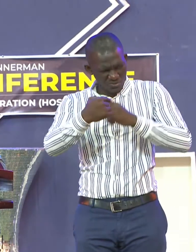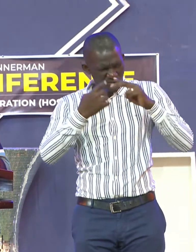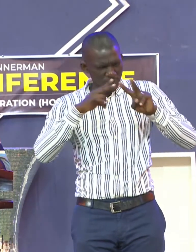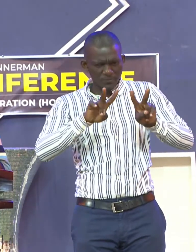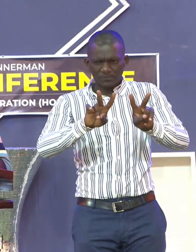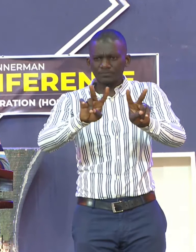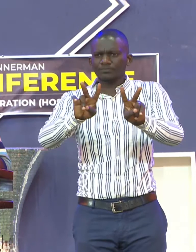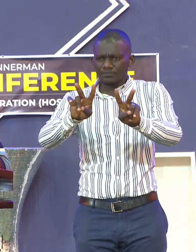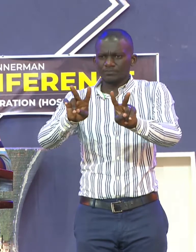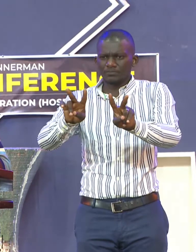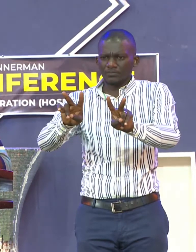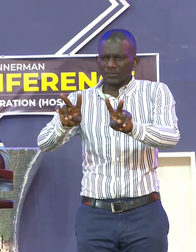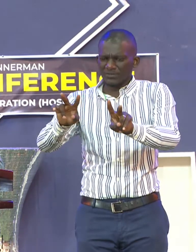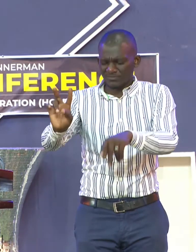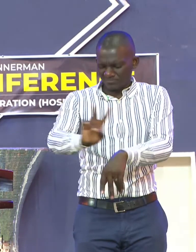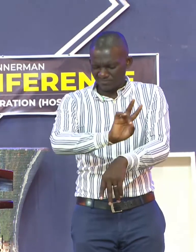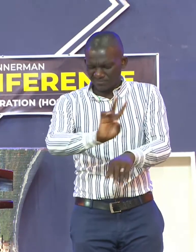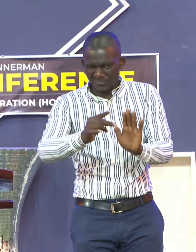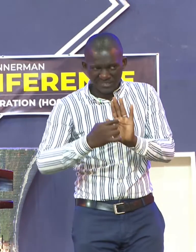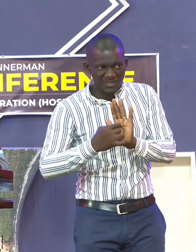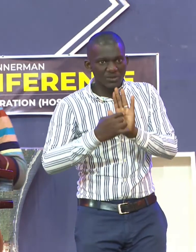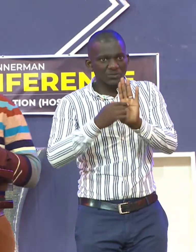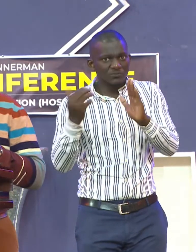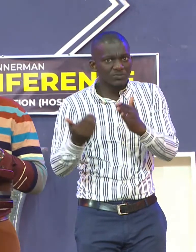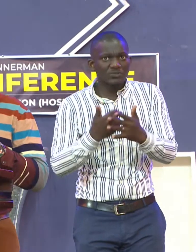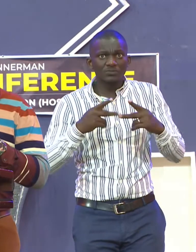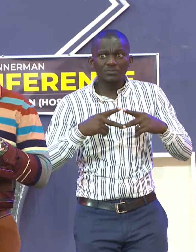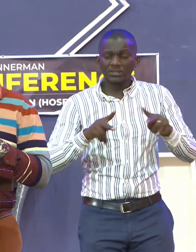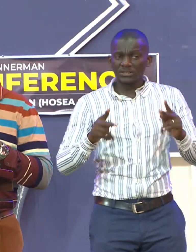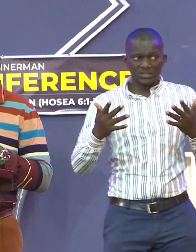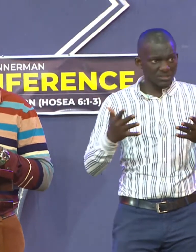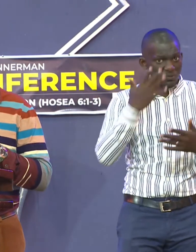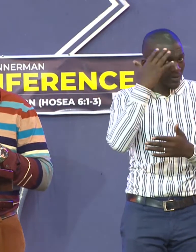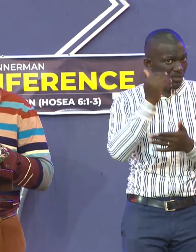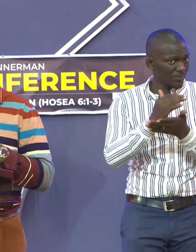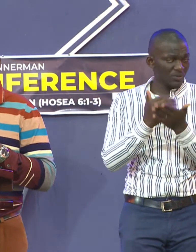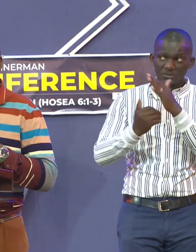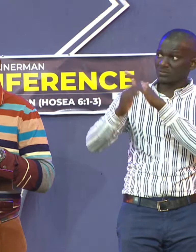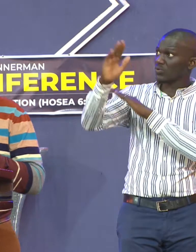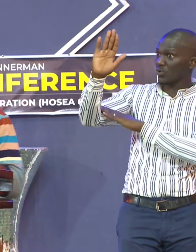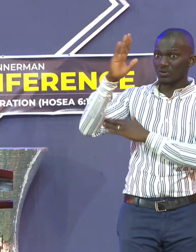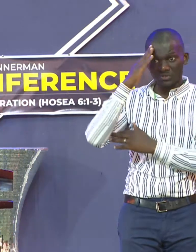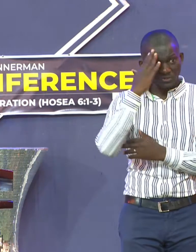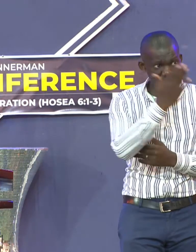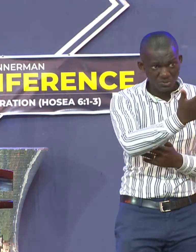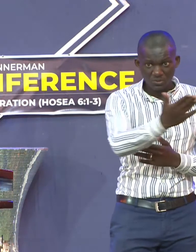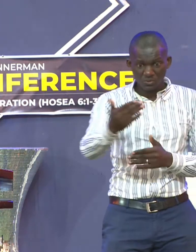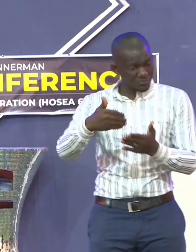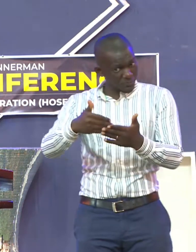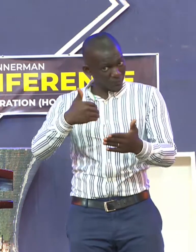is considering you as a mark of a new beginning. Amen. Because he knew